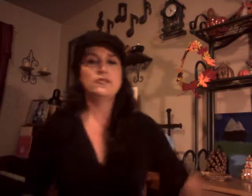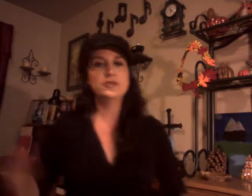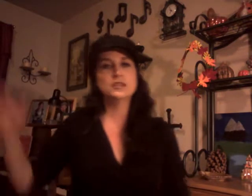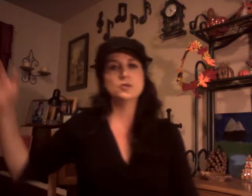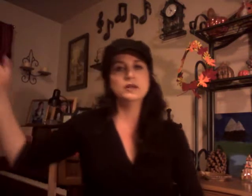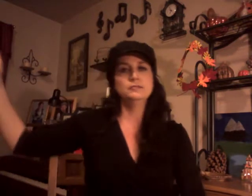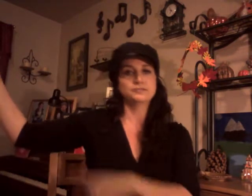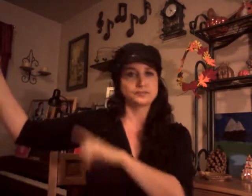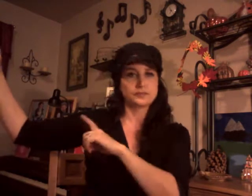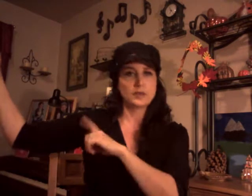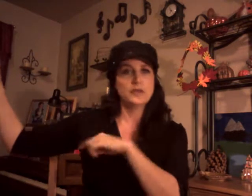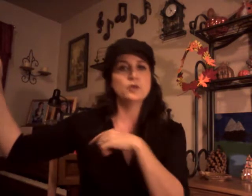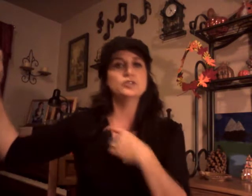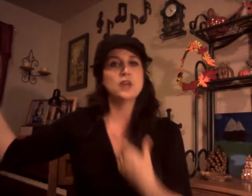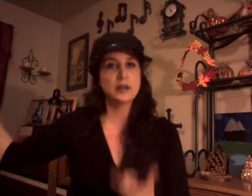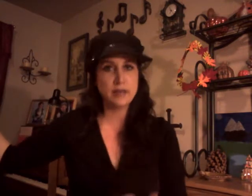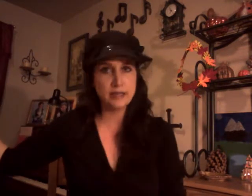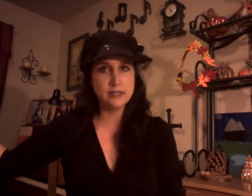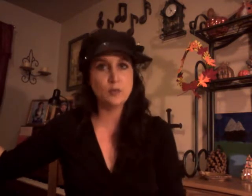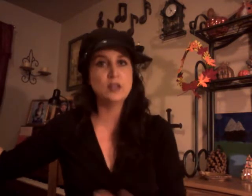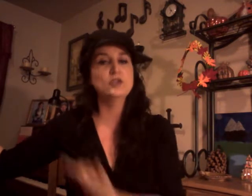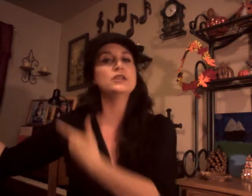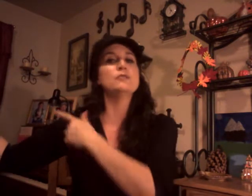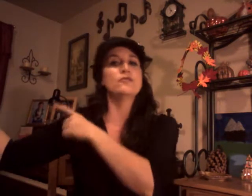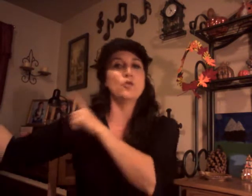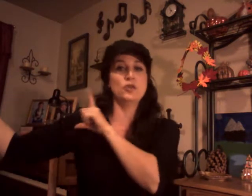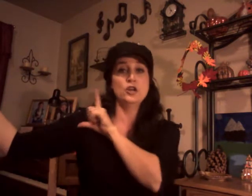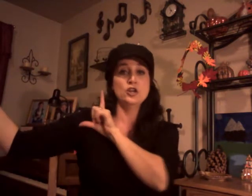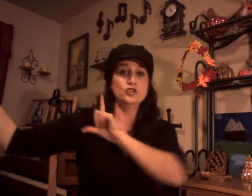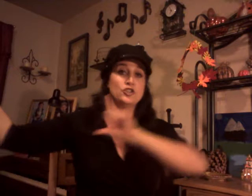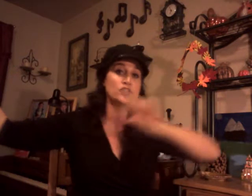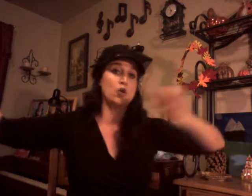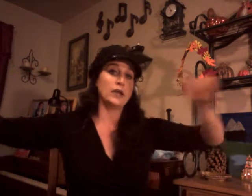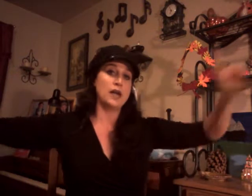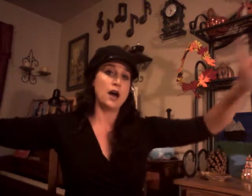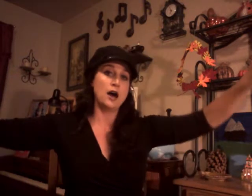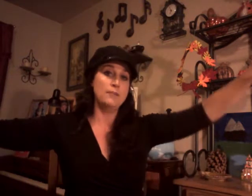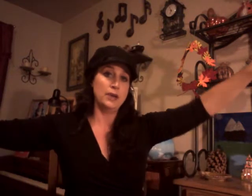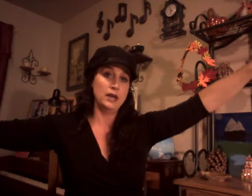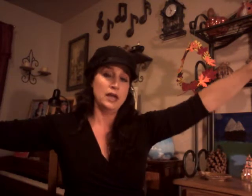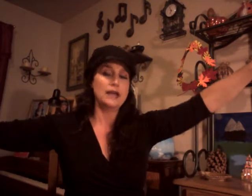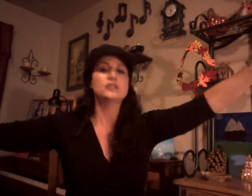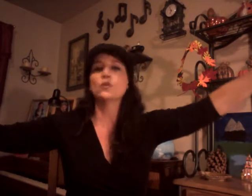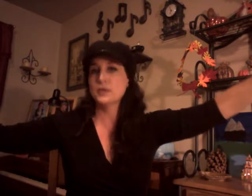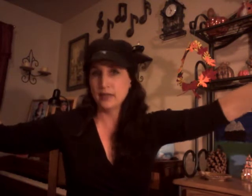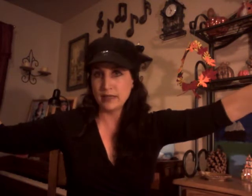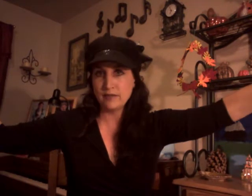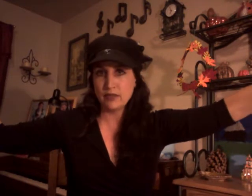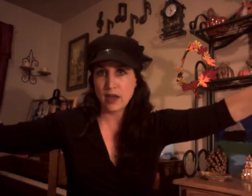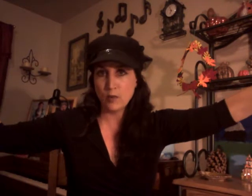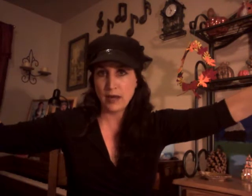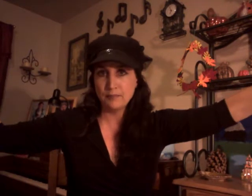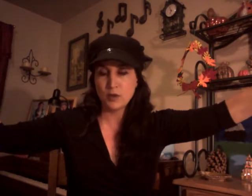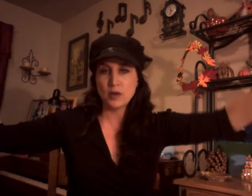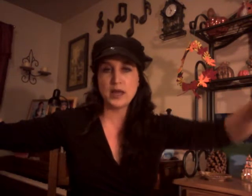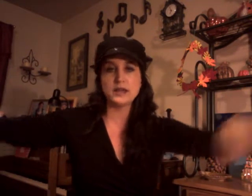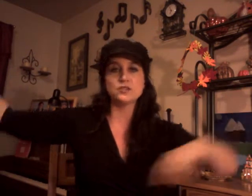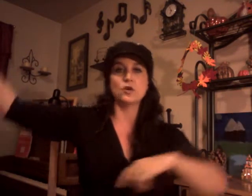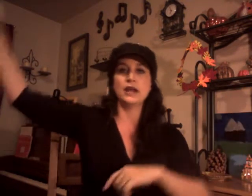this one, there was a lot of kids that we learned it before just going up, And so I'm going to leave it that way. Okay, so our hand